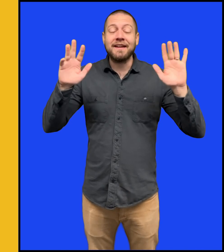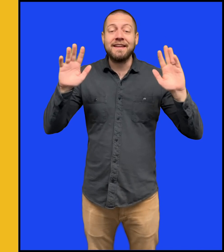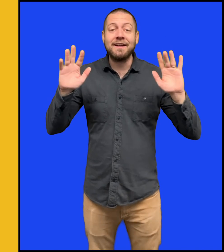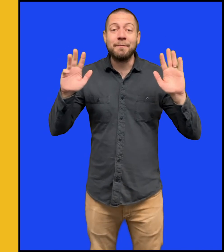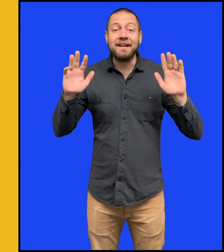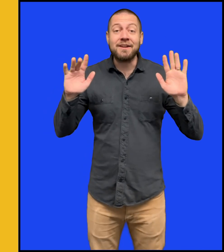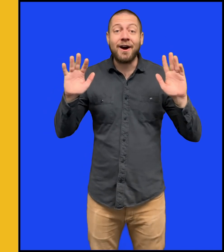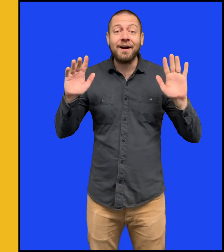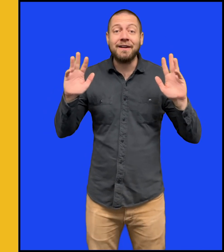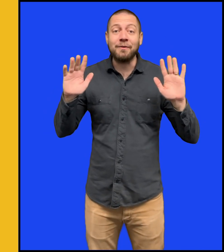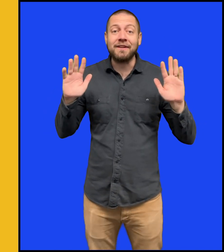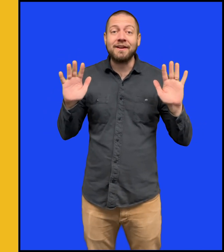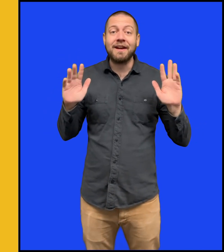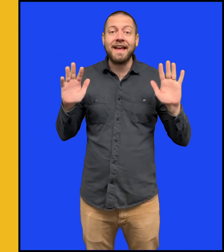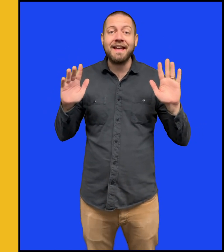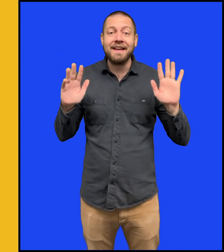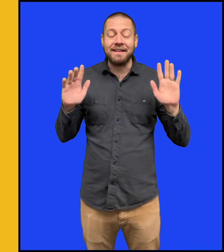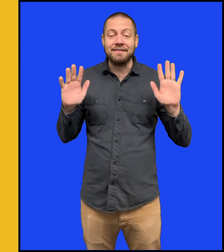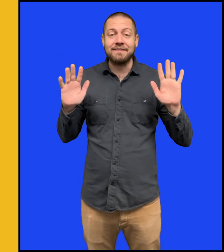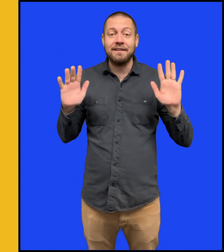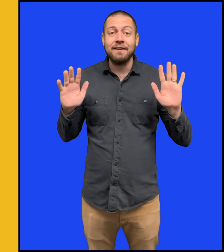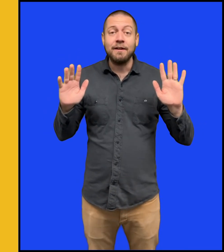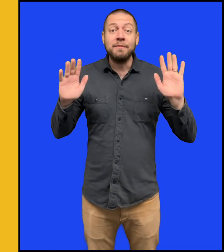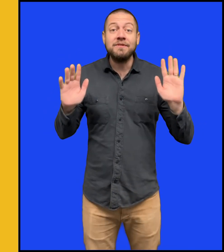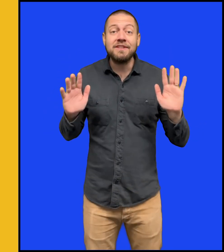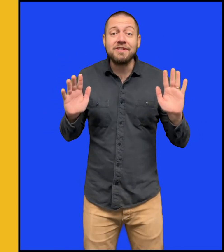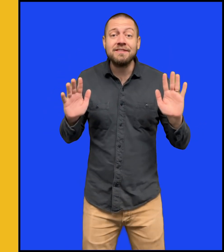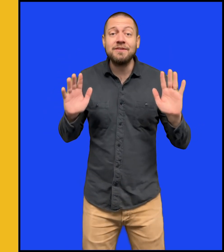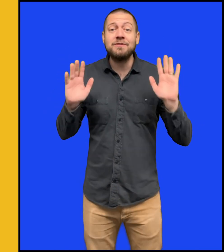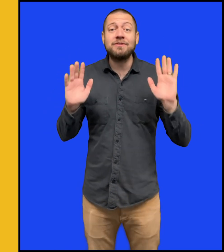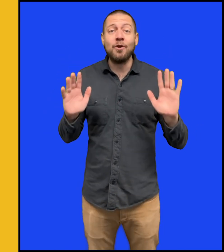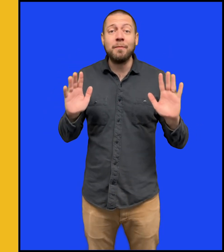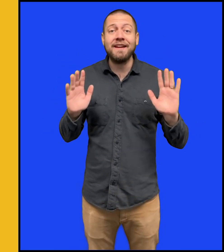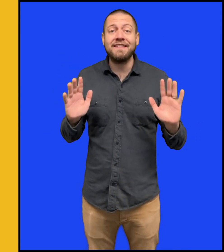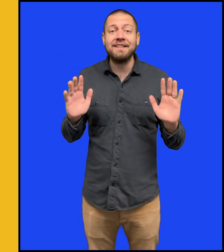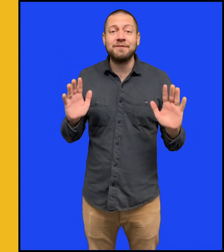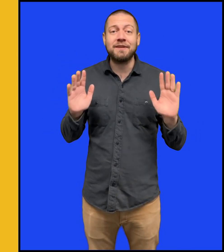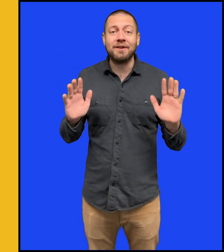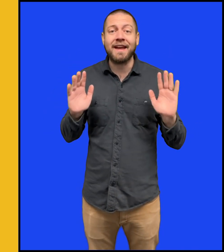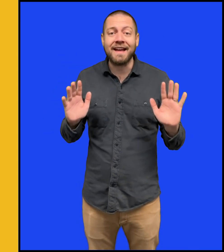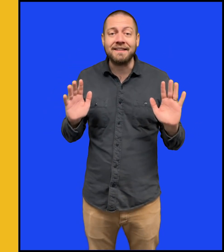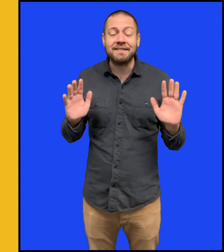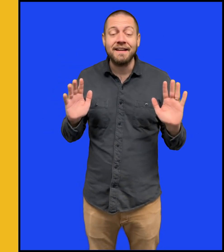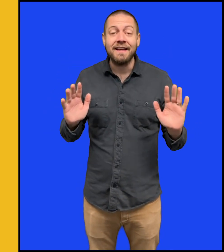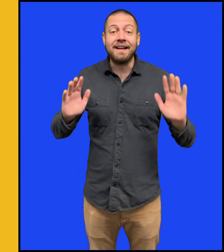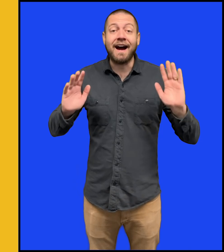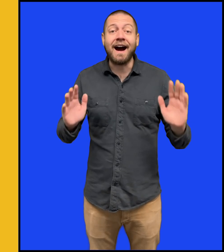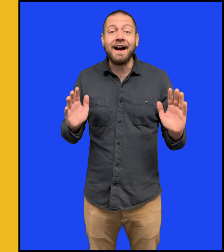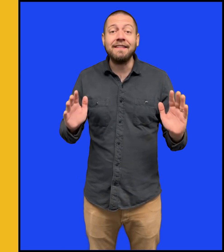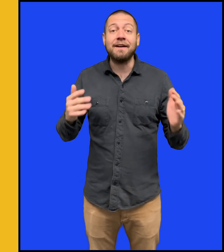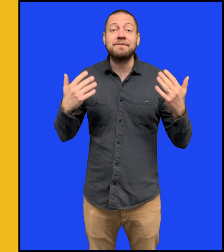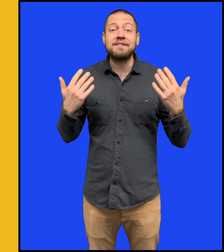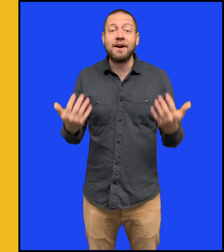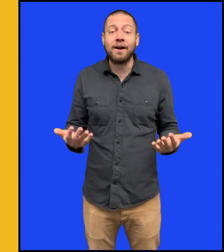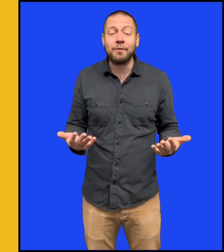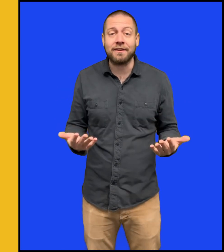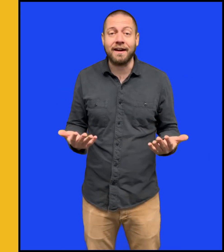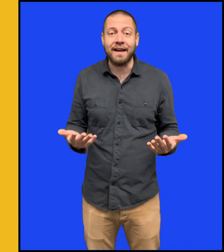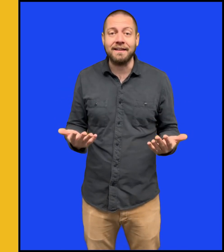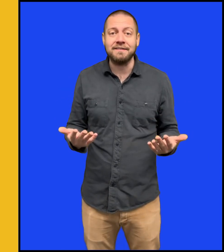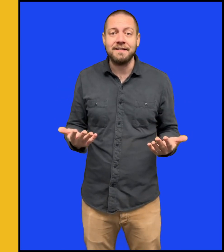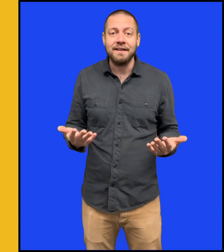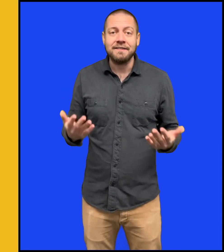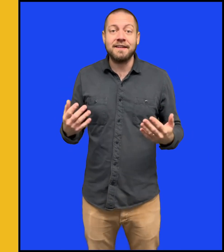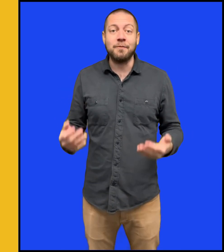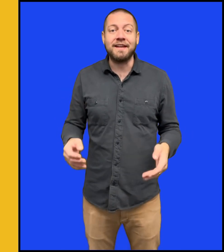class right here by talking with our hands. Musicians do so many things with their hands, and I love to talk with